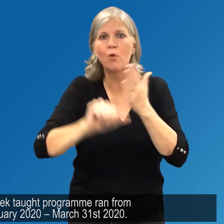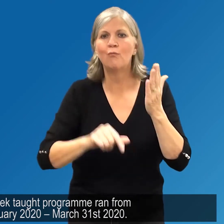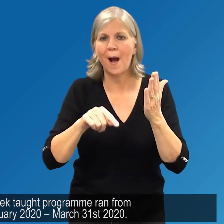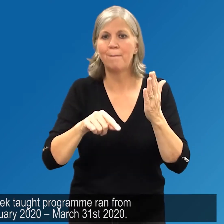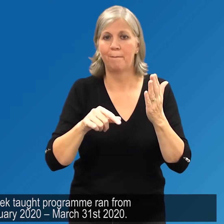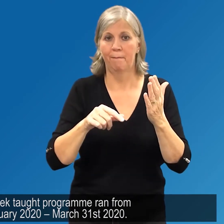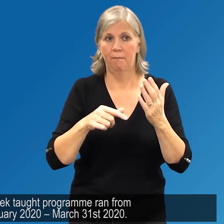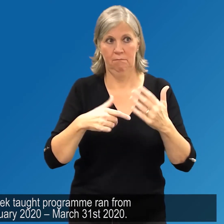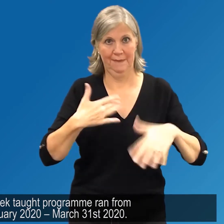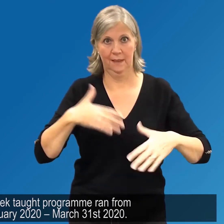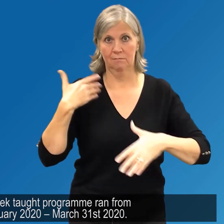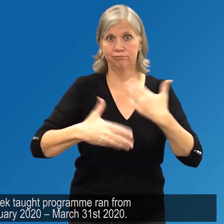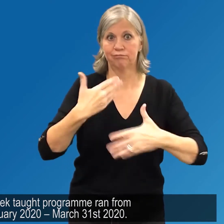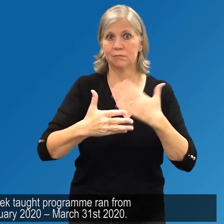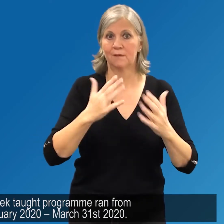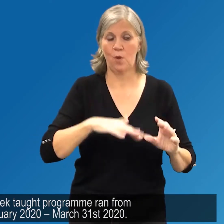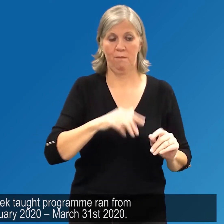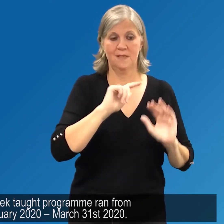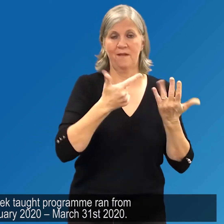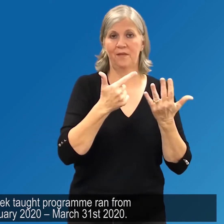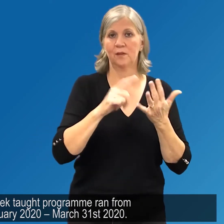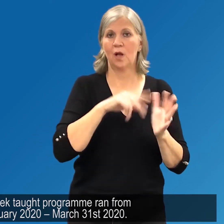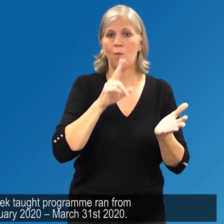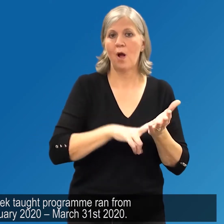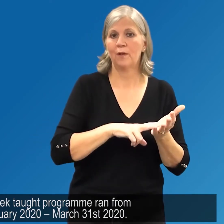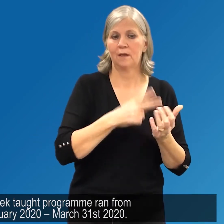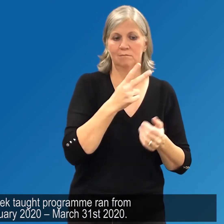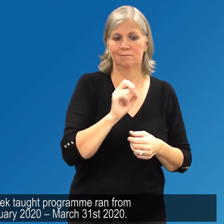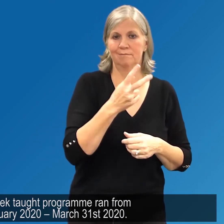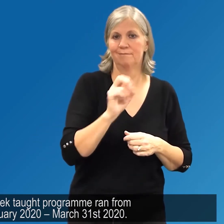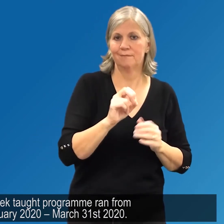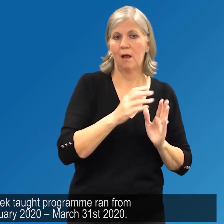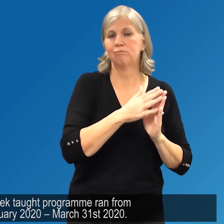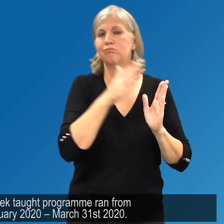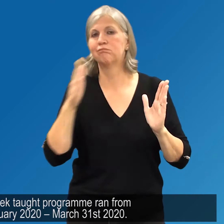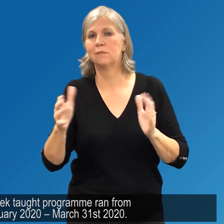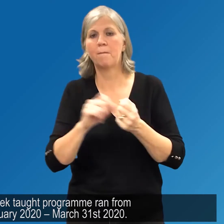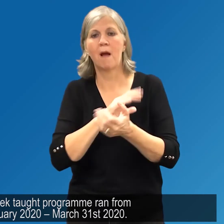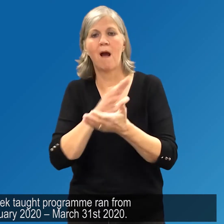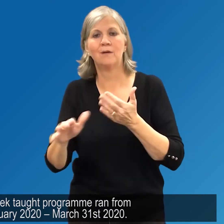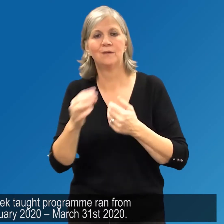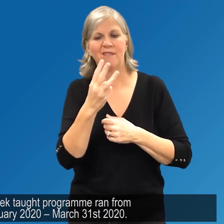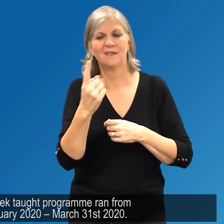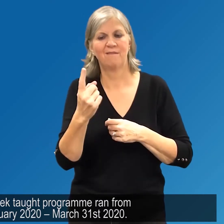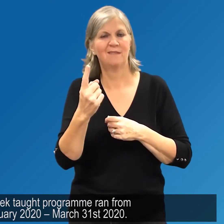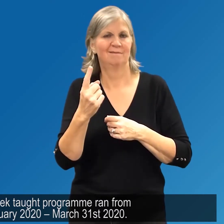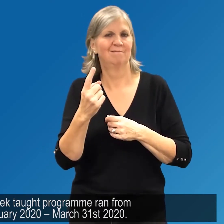A 13-week top programme ran from the 7th of January 2020 to March 31st,